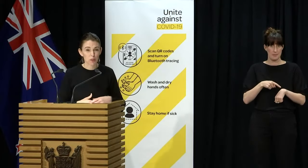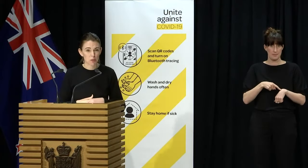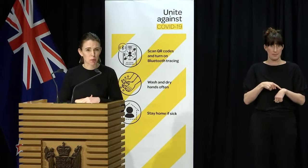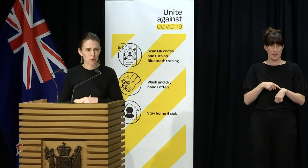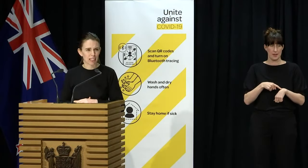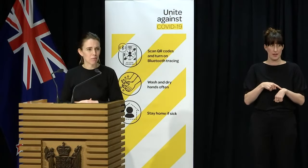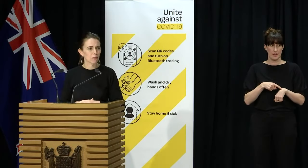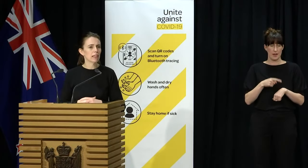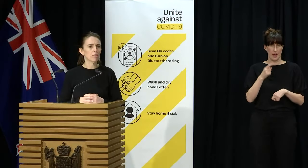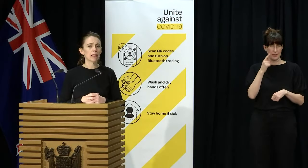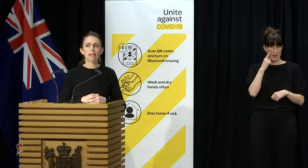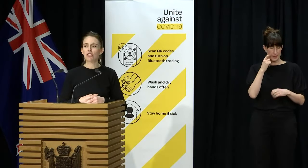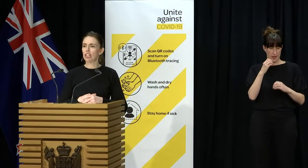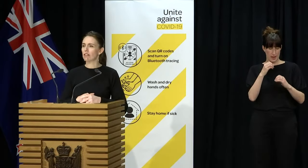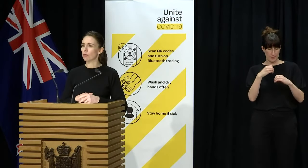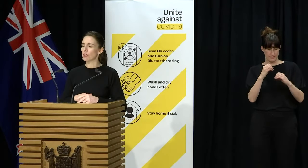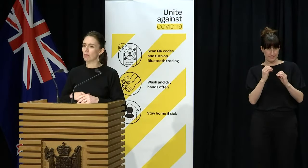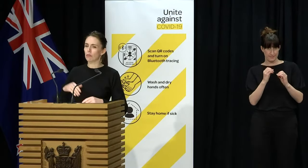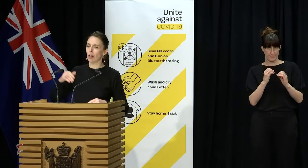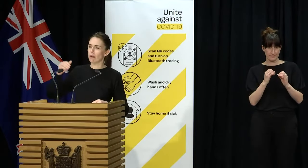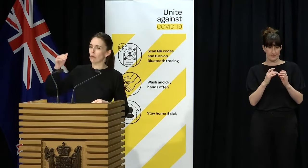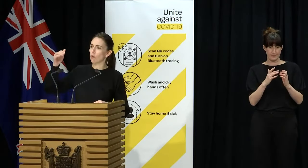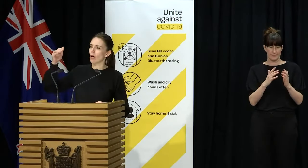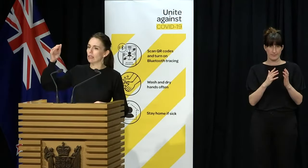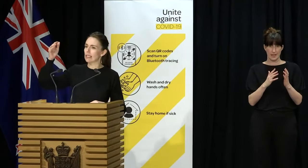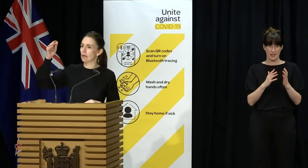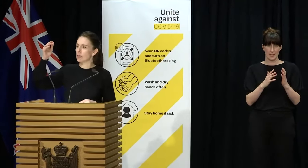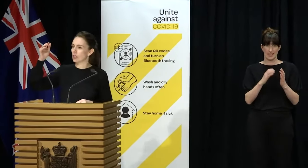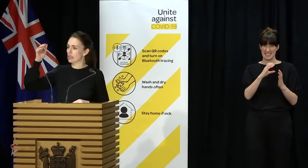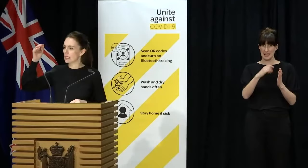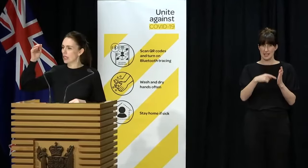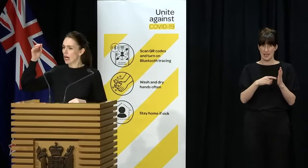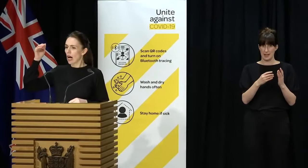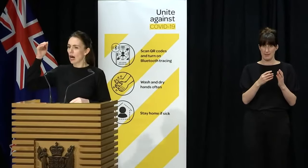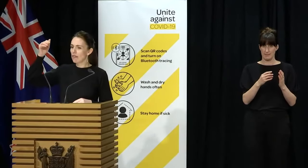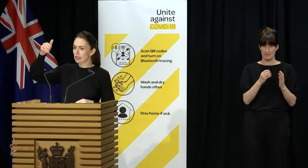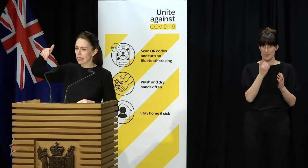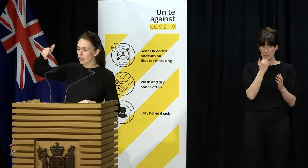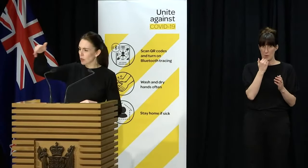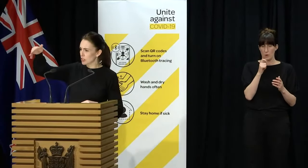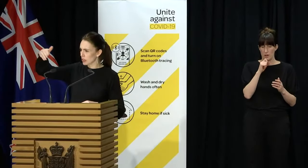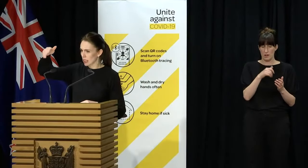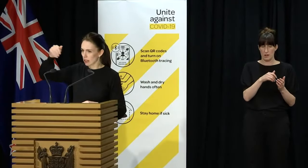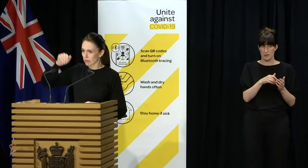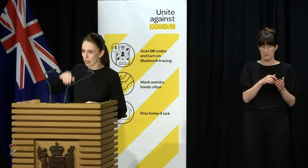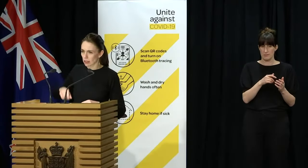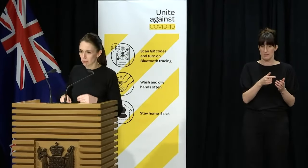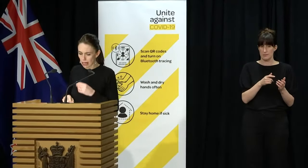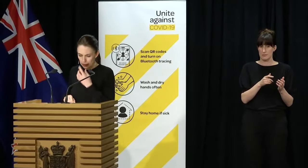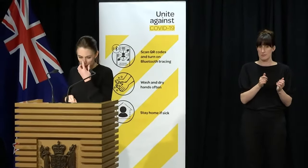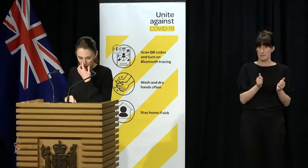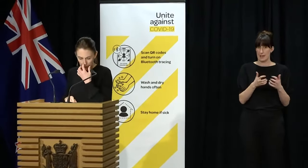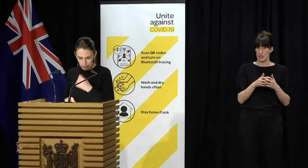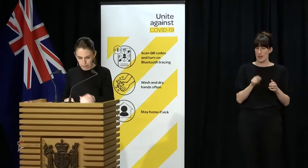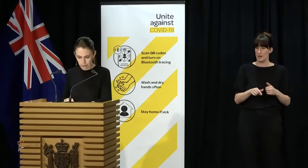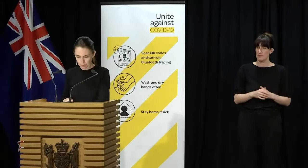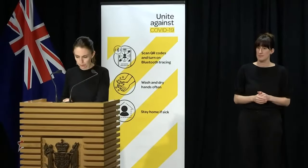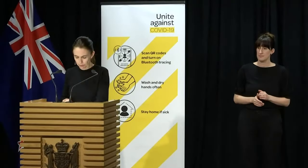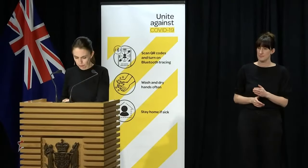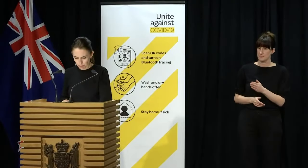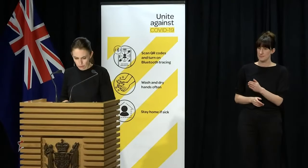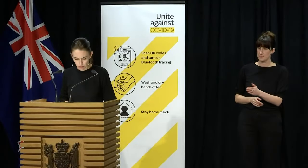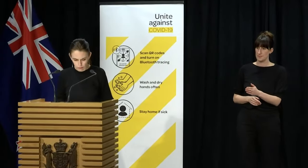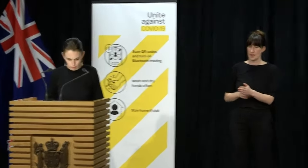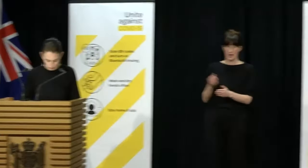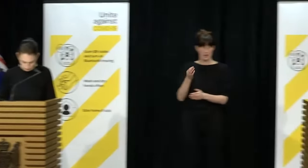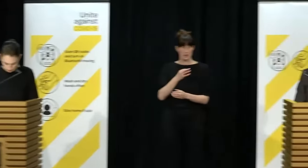would also support that. But let me check for you before I make wild assumptions. I haven't taken the questions in the front, Mark. Dr. Bloomfield,